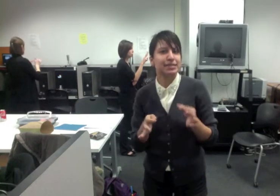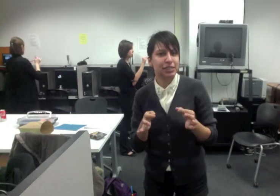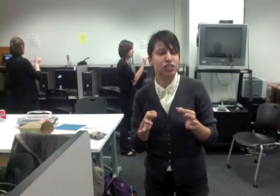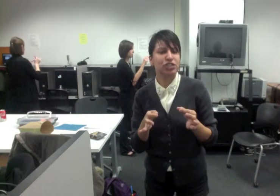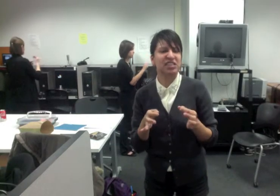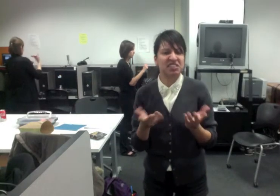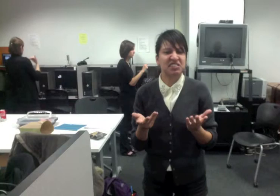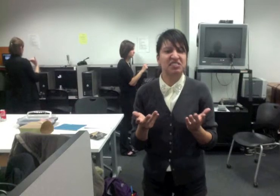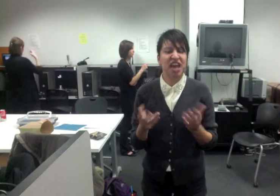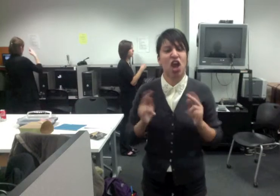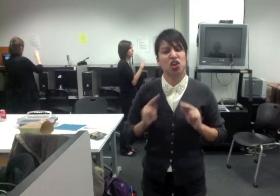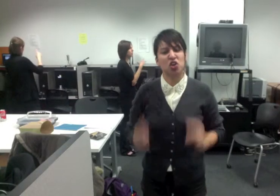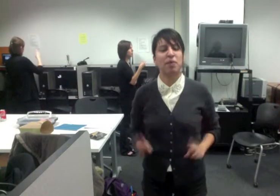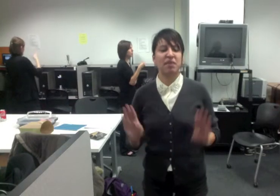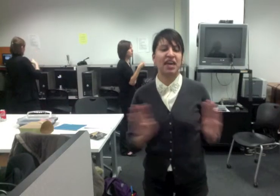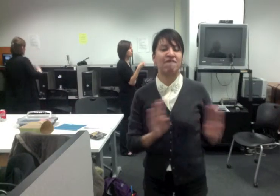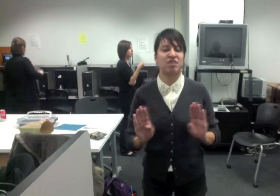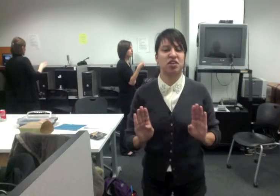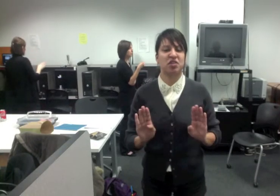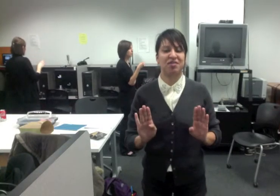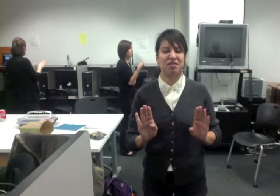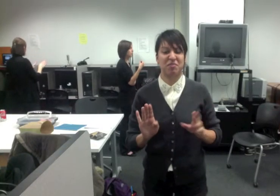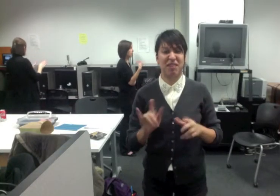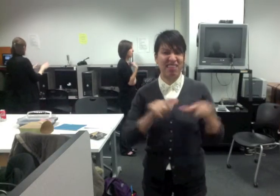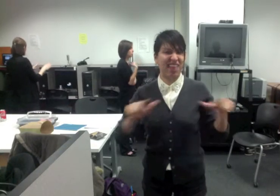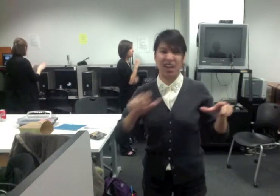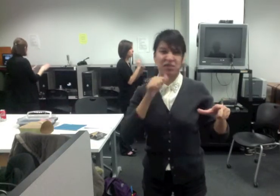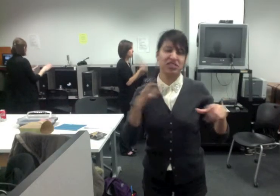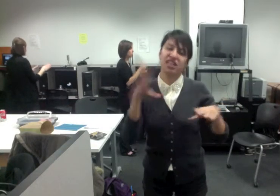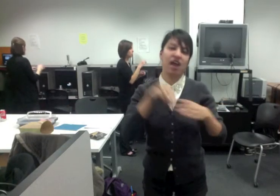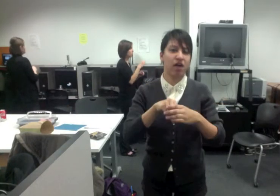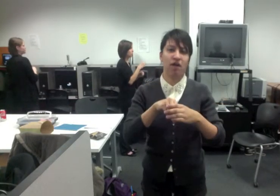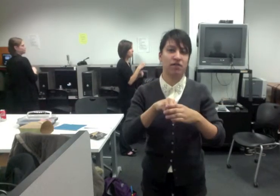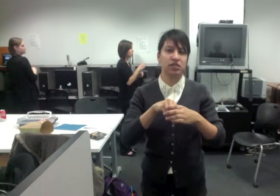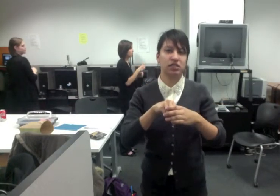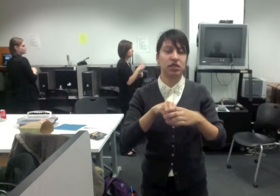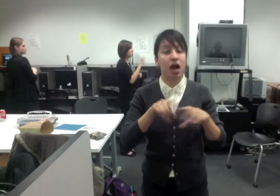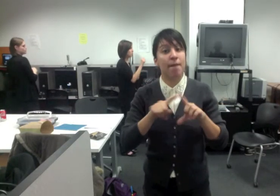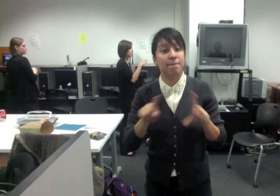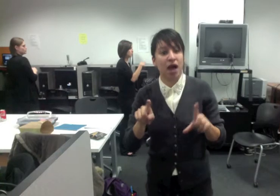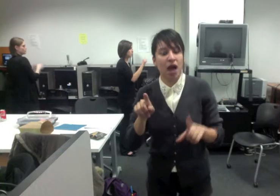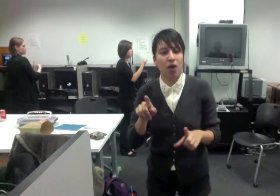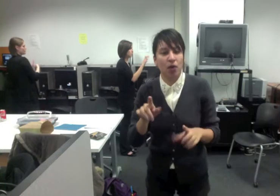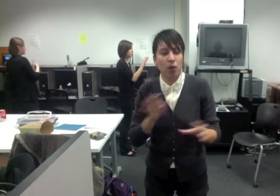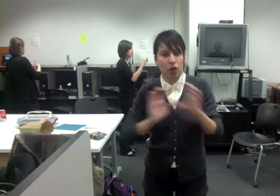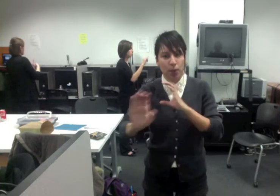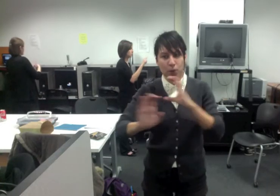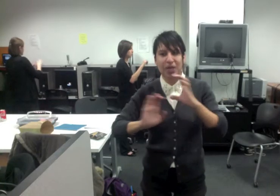no capacity for language. In other words, when we communicate from the outside in, yes, people can understand vast amounts of